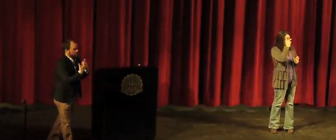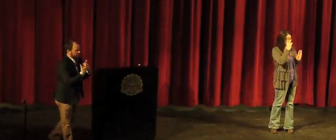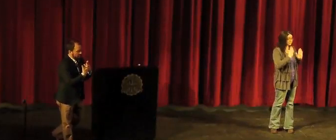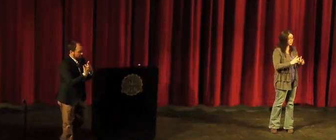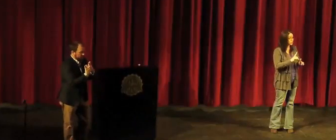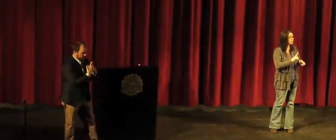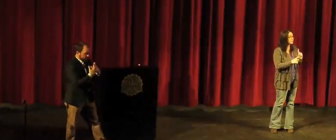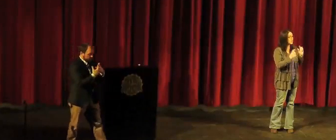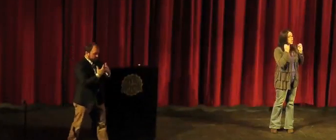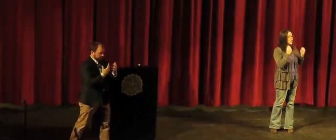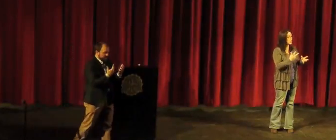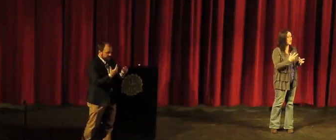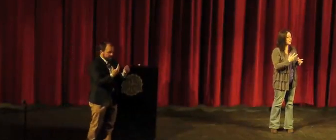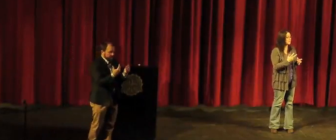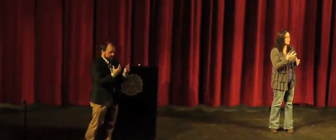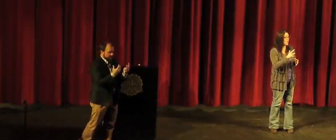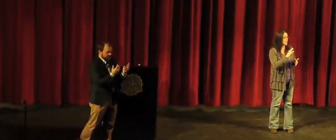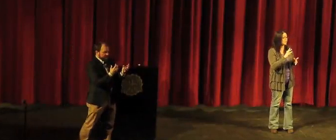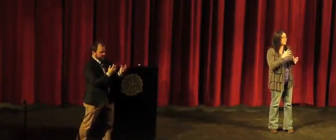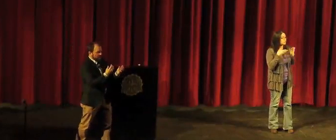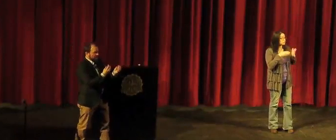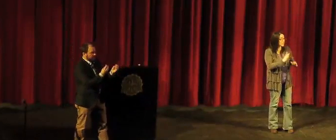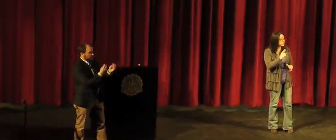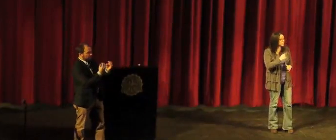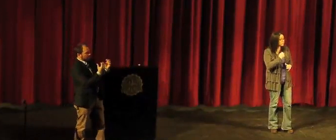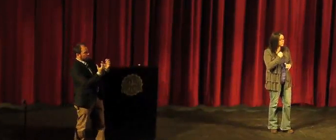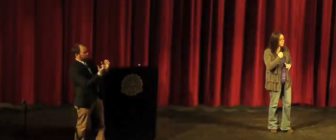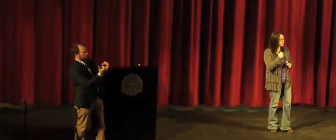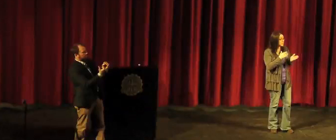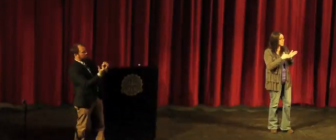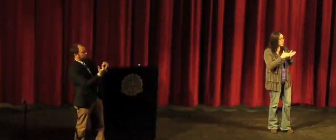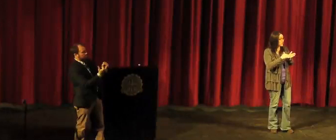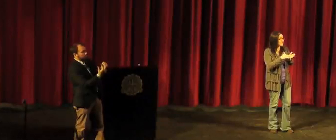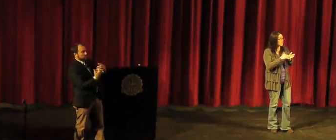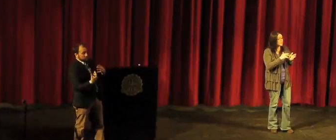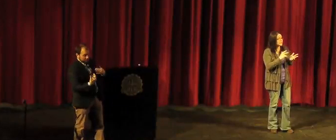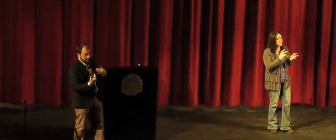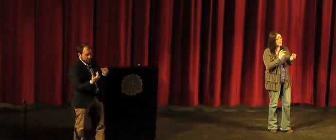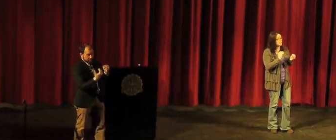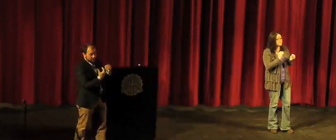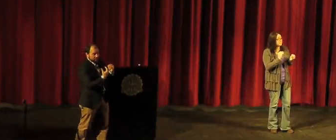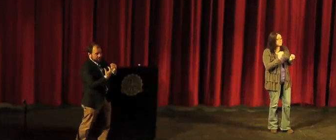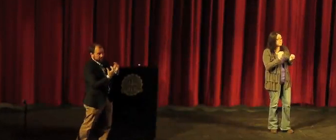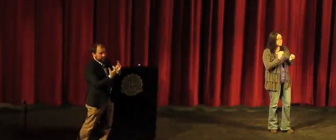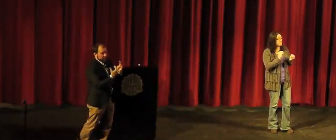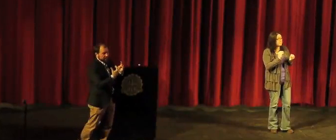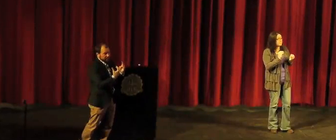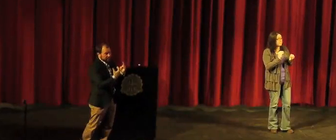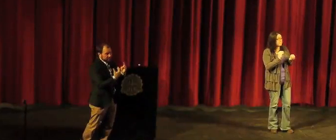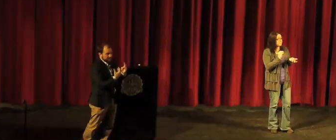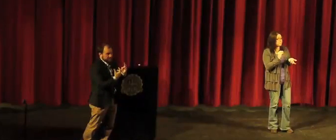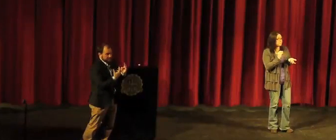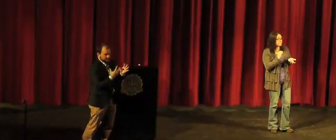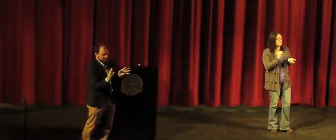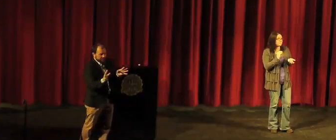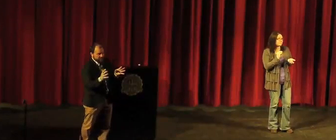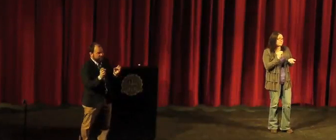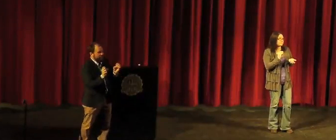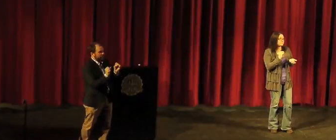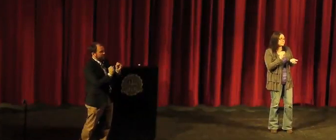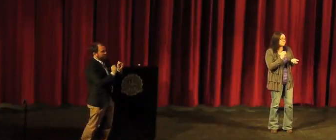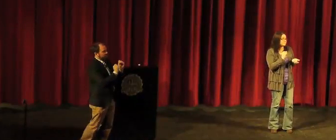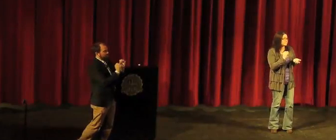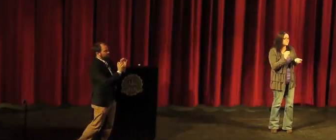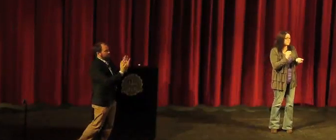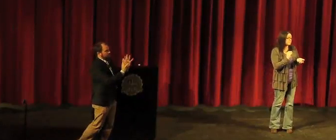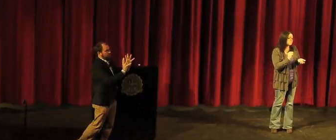but a lot of the sort of strategy for me is often looking to, admittedly, if this doesn't freak